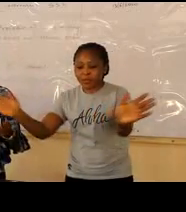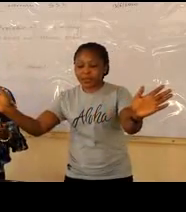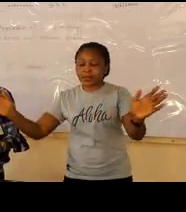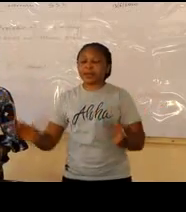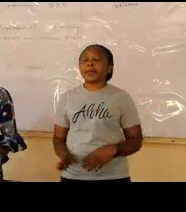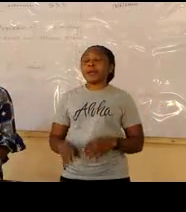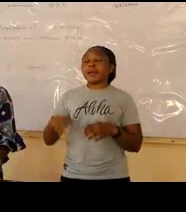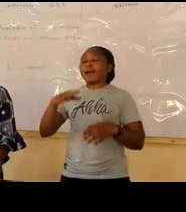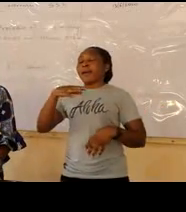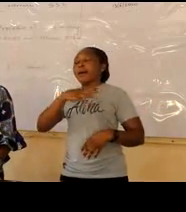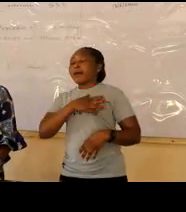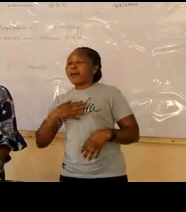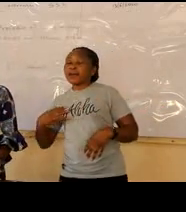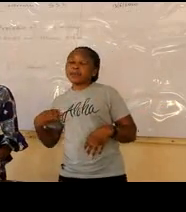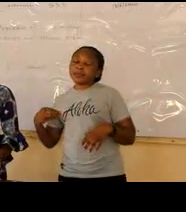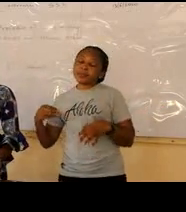money bill.